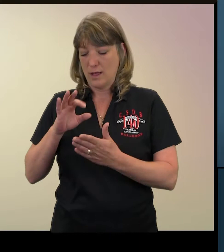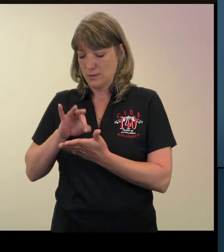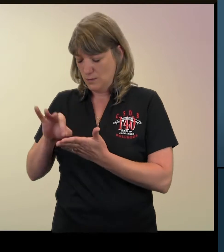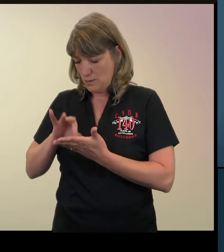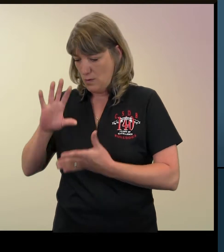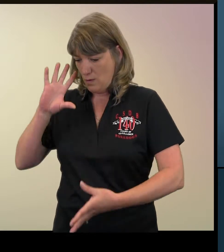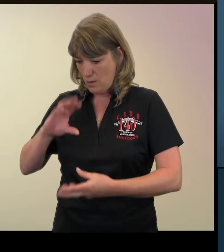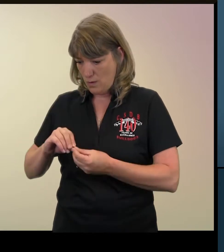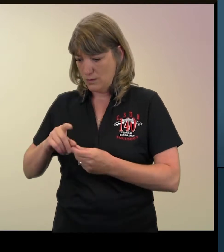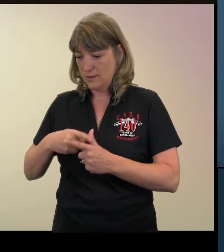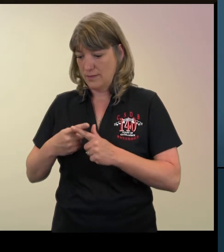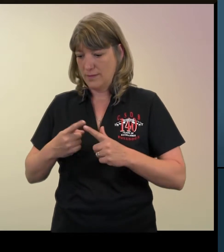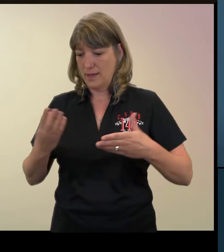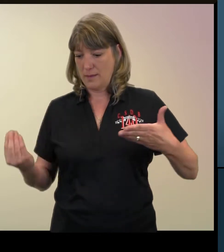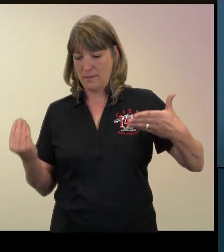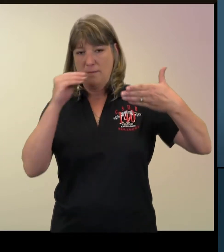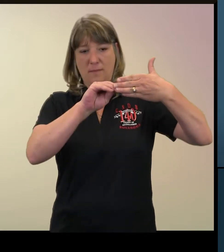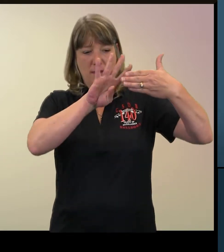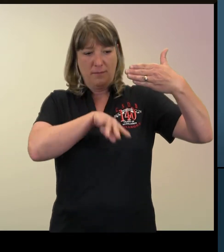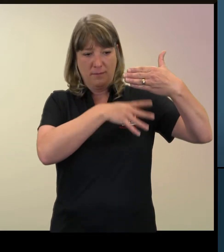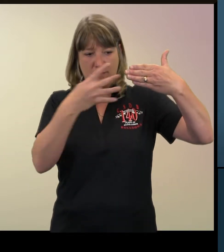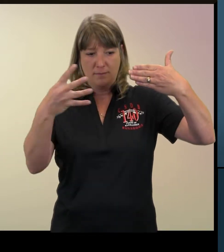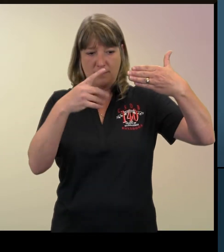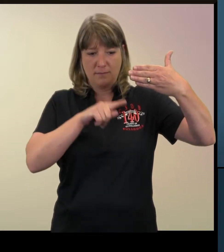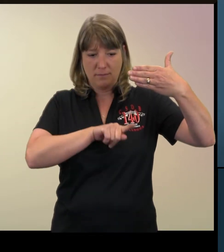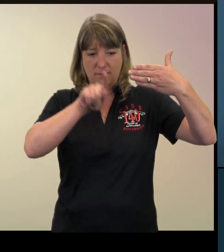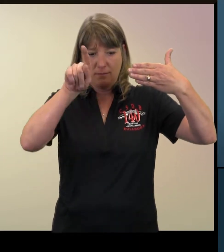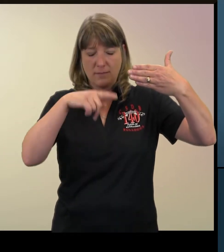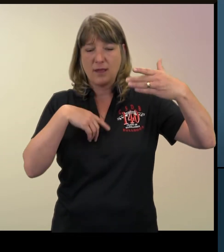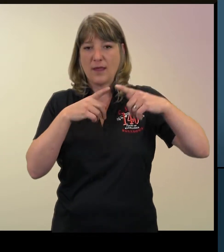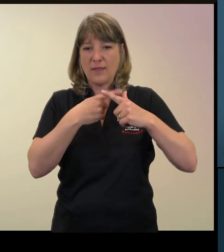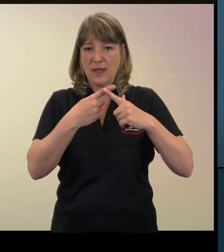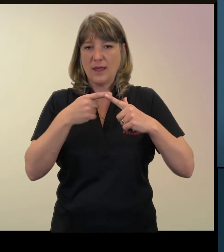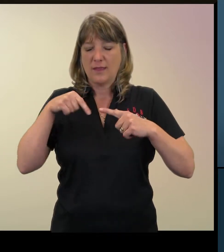then yields scores that are mapped onto an algorithm.